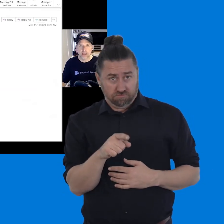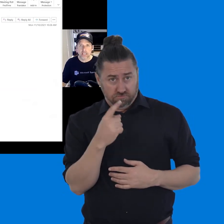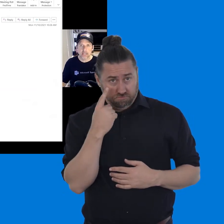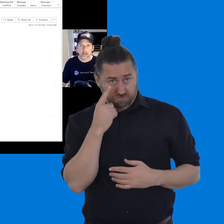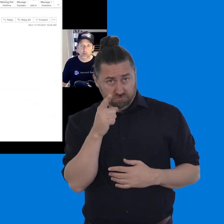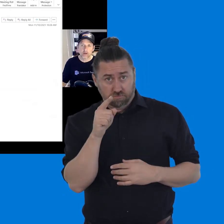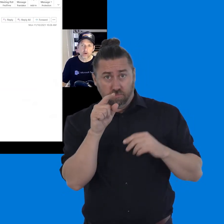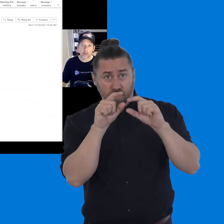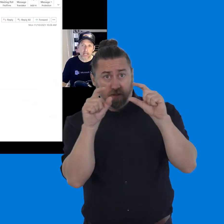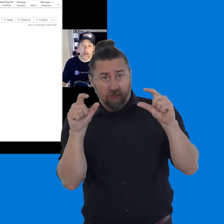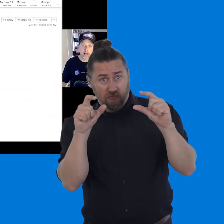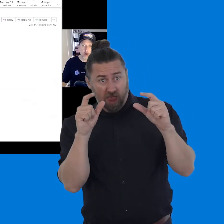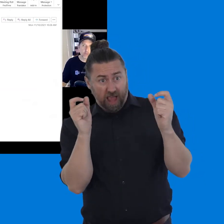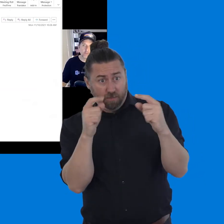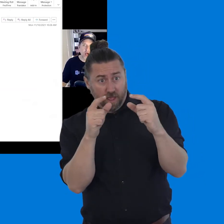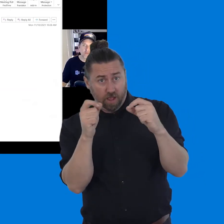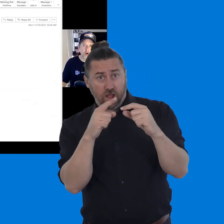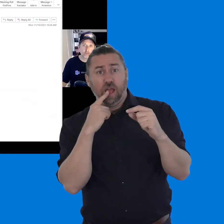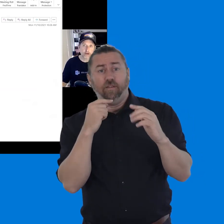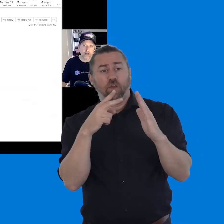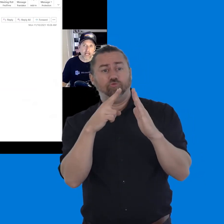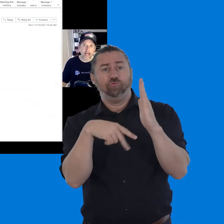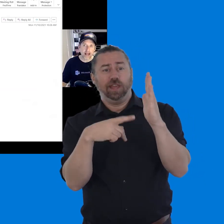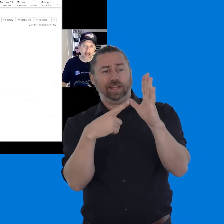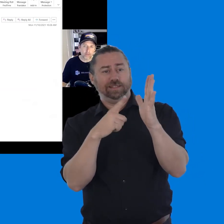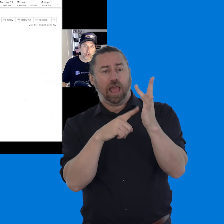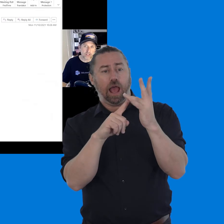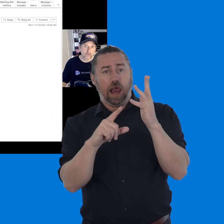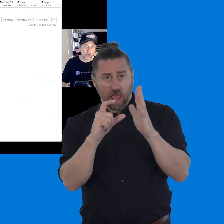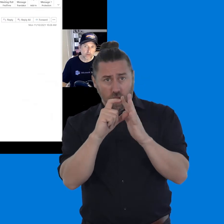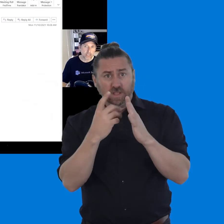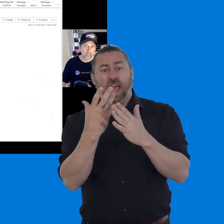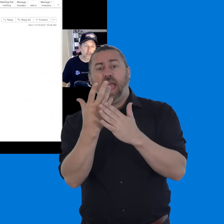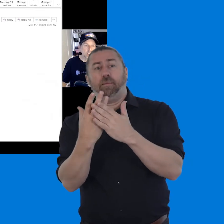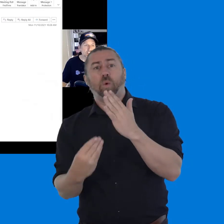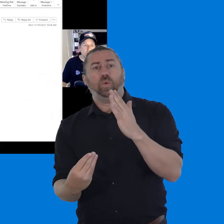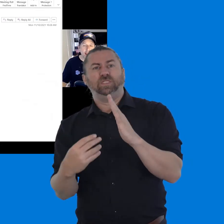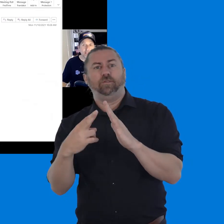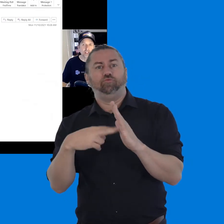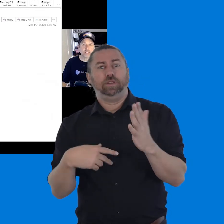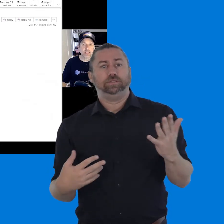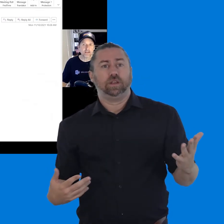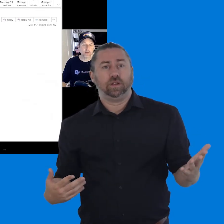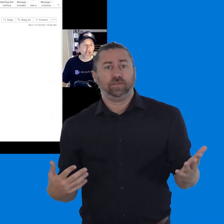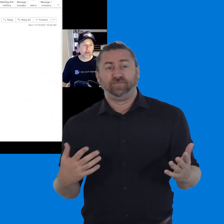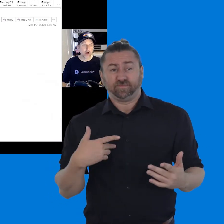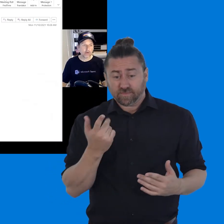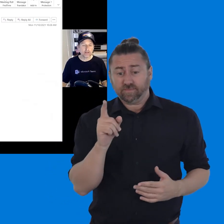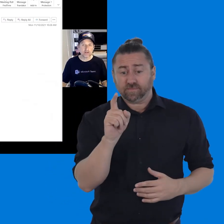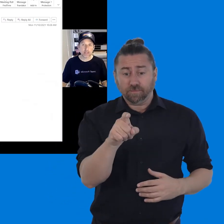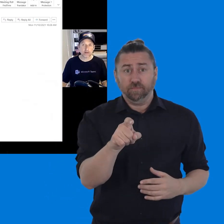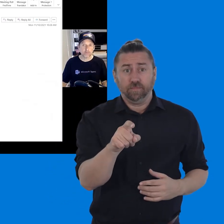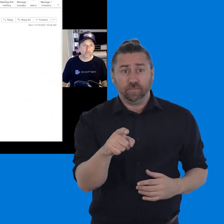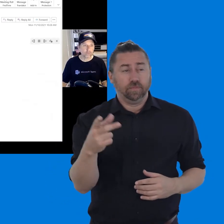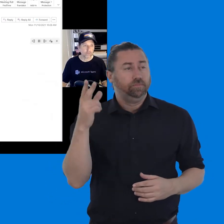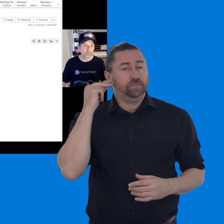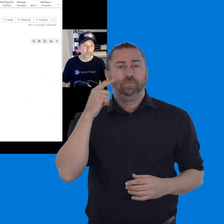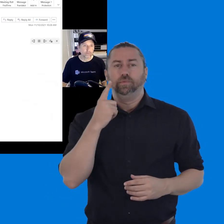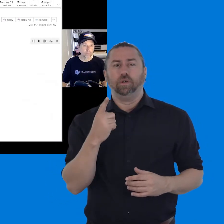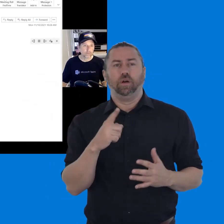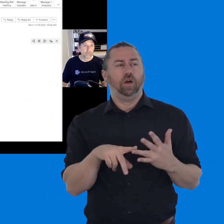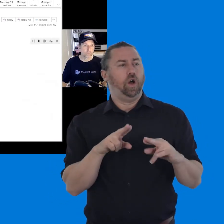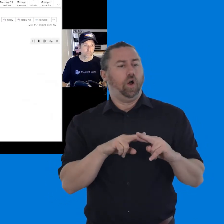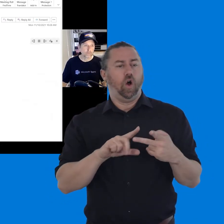and you can see here when I've got my email open, I've got Read Aloud and Immersive Reader in here. So I can just have my email read to me.